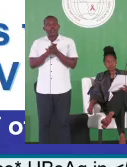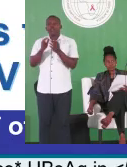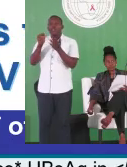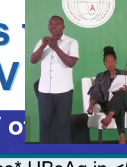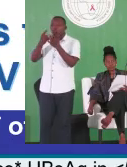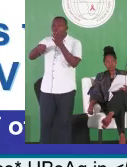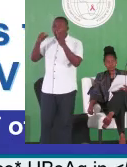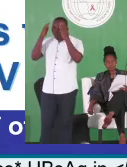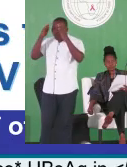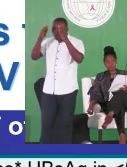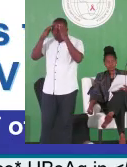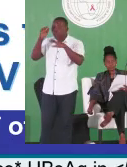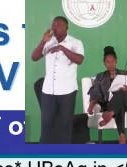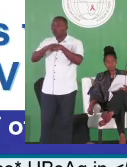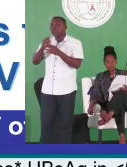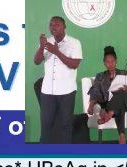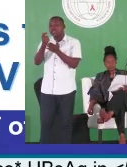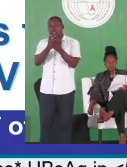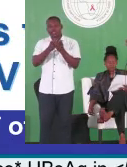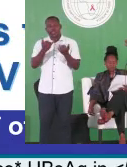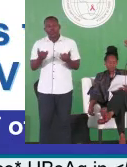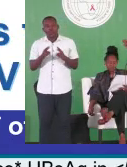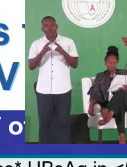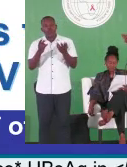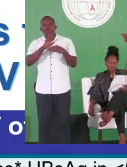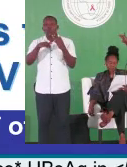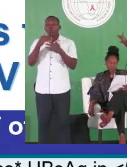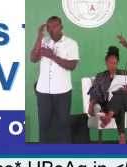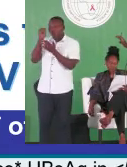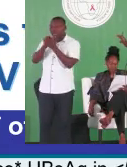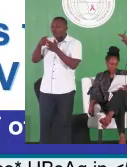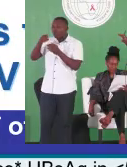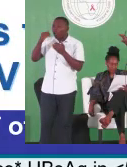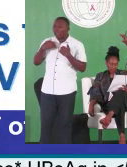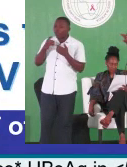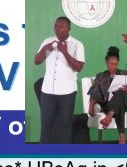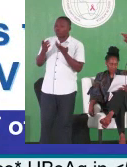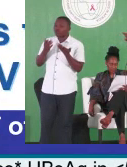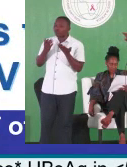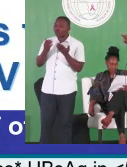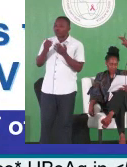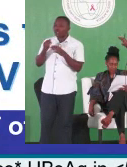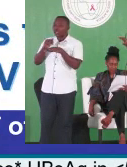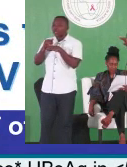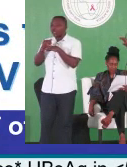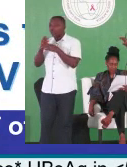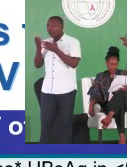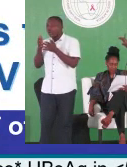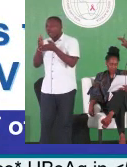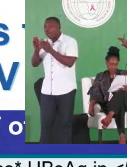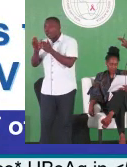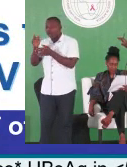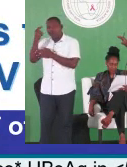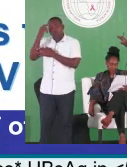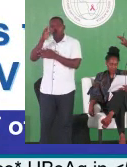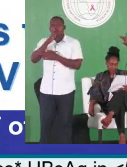on pushing very much now. We also know that we have to push for coverage of maternal hepatitis